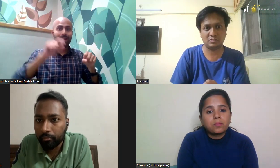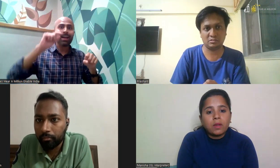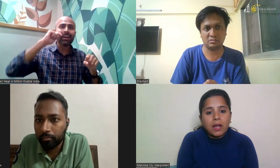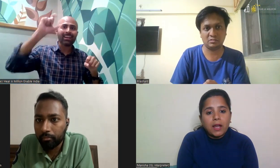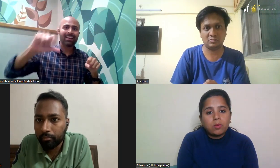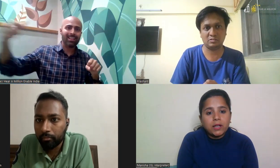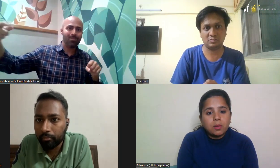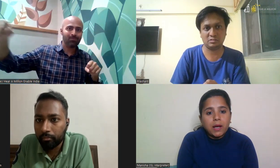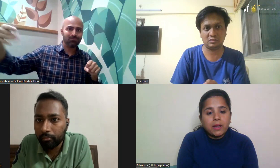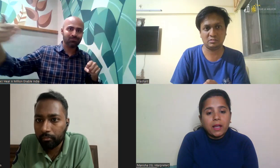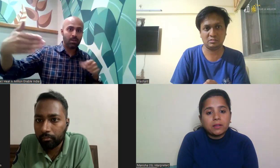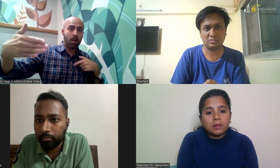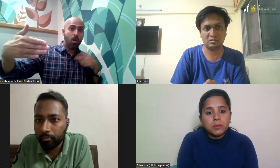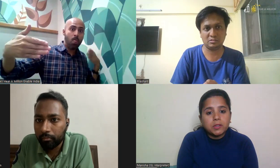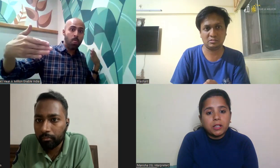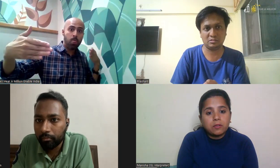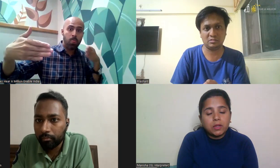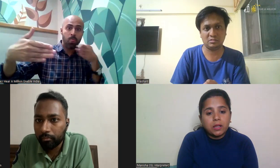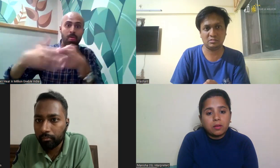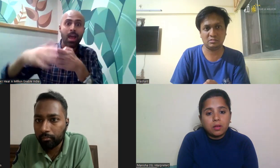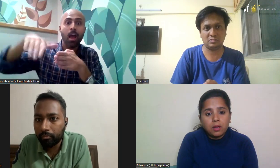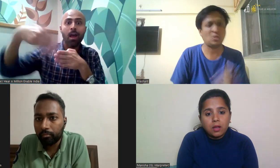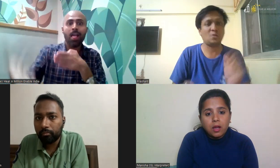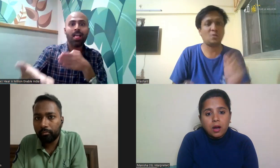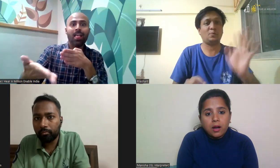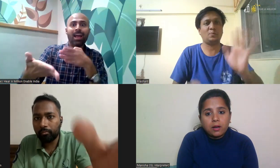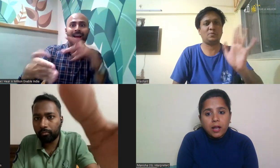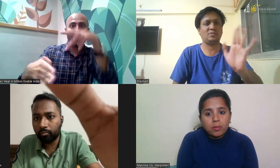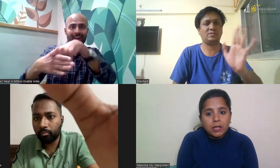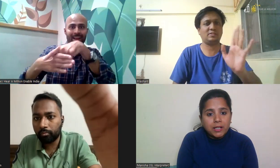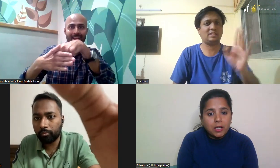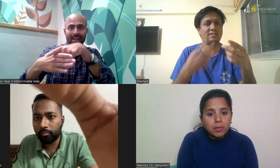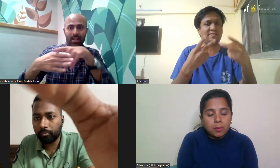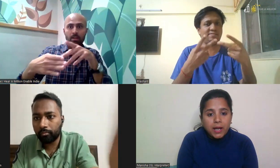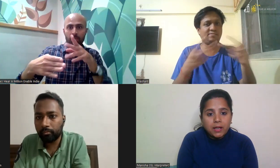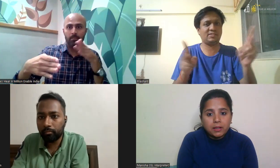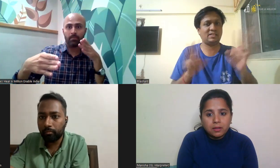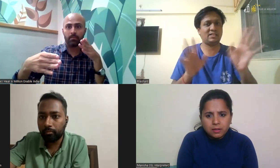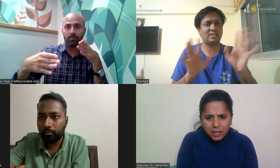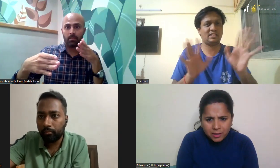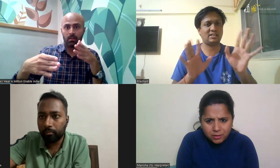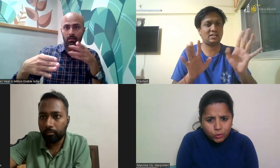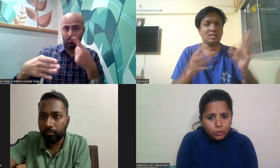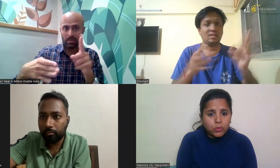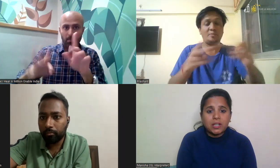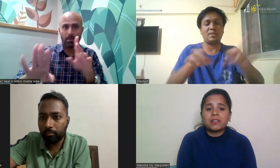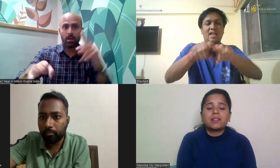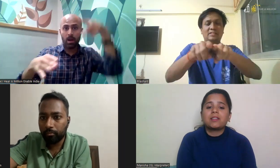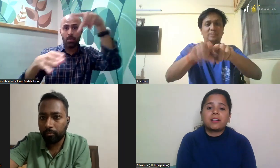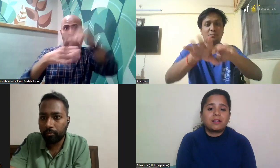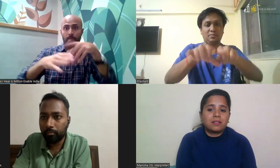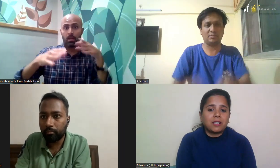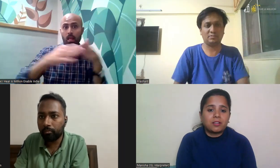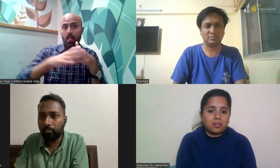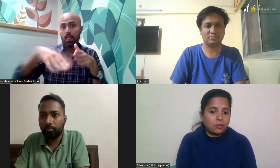that I am riding a bike and the other person, if they are hitting in my bike, and that is no, Prashant is